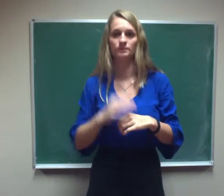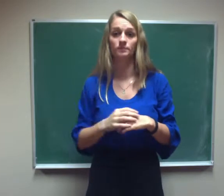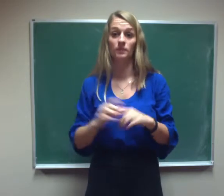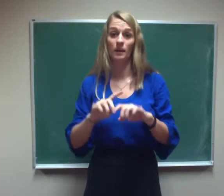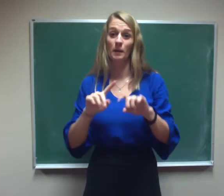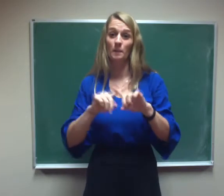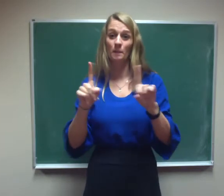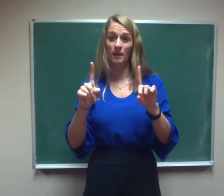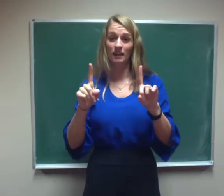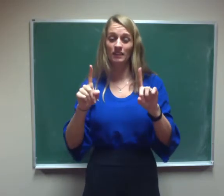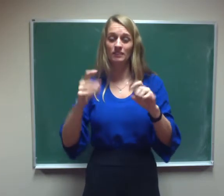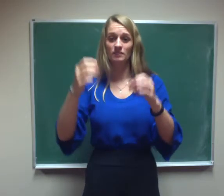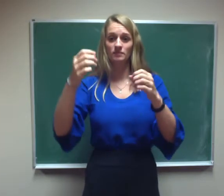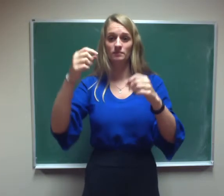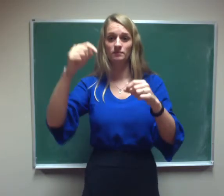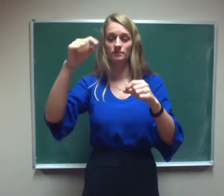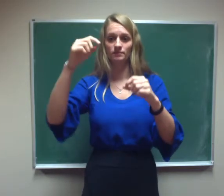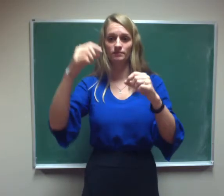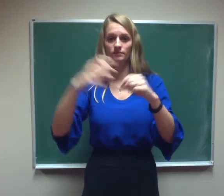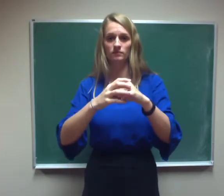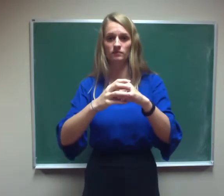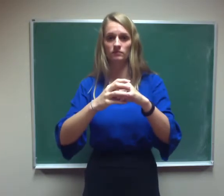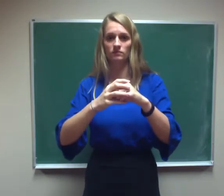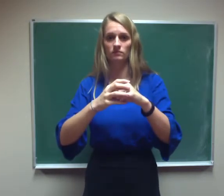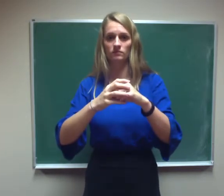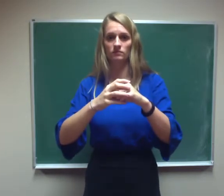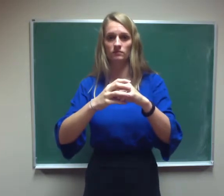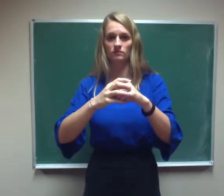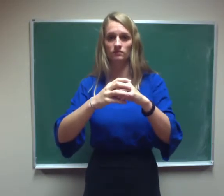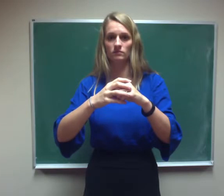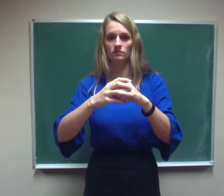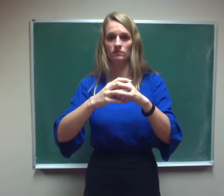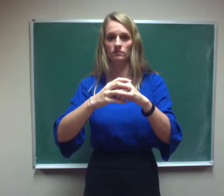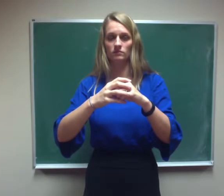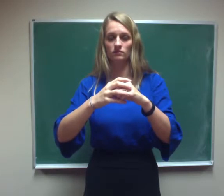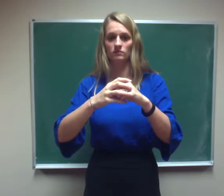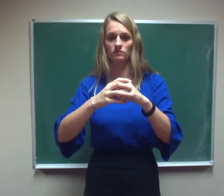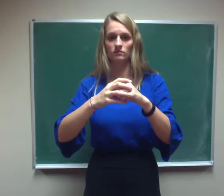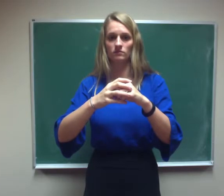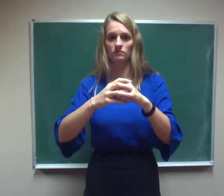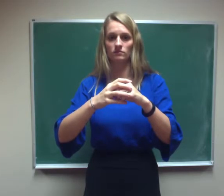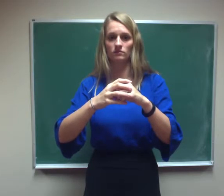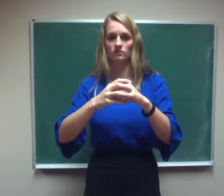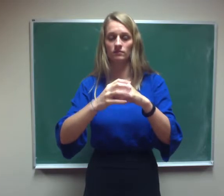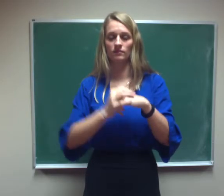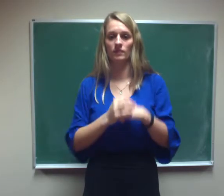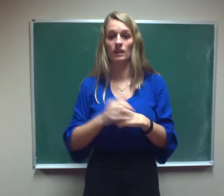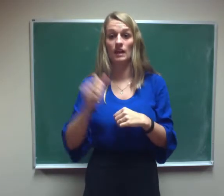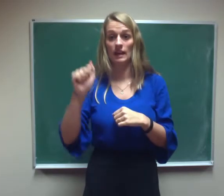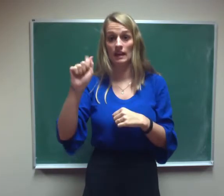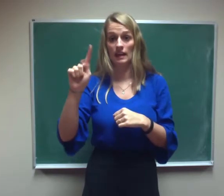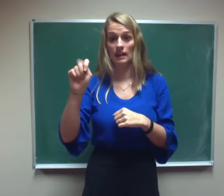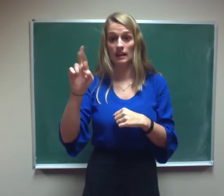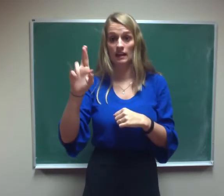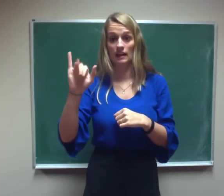this signal will ultimately come by way of the atrioventricular node. Basically, in the geographical center of the